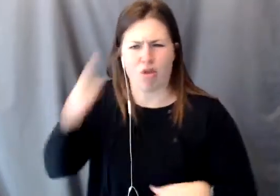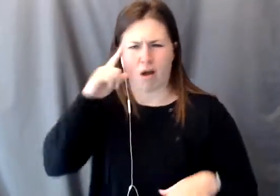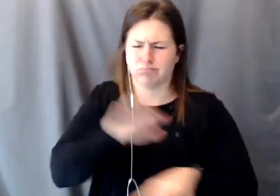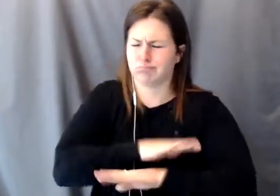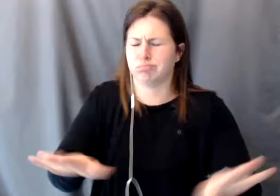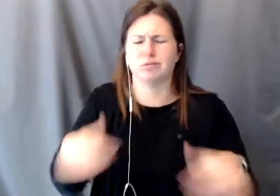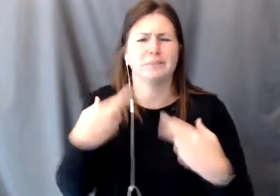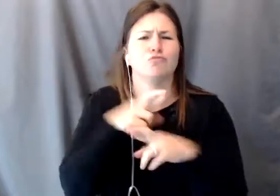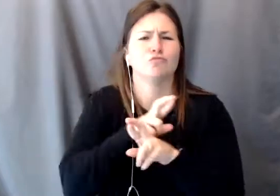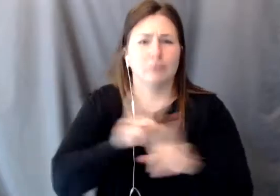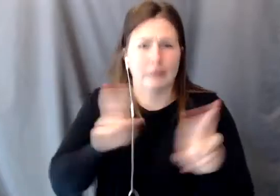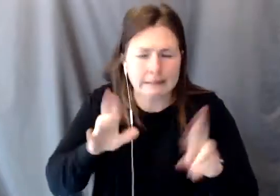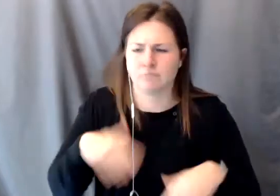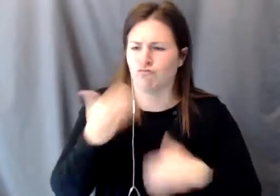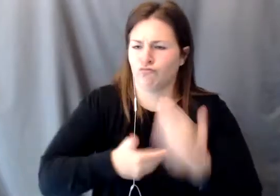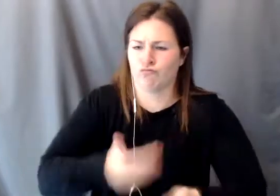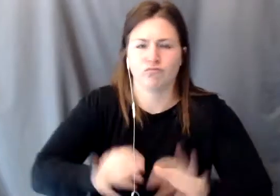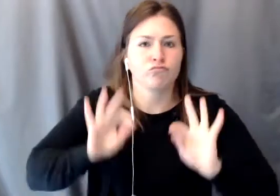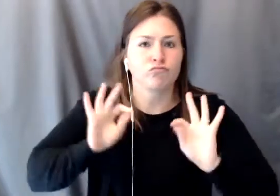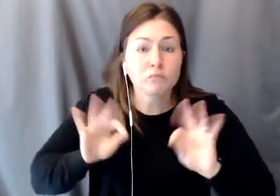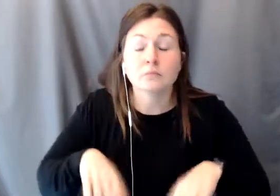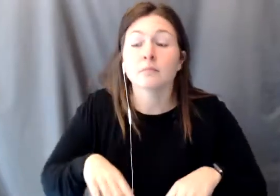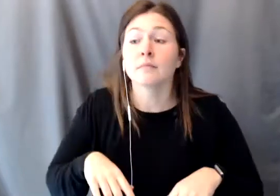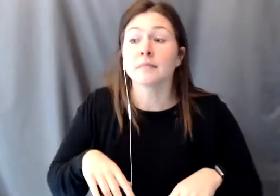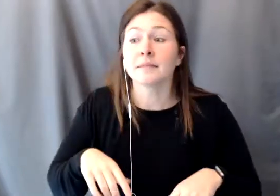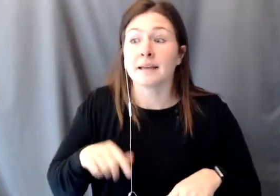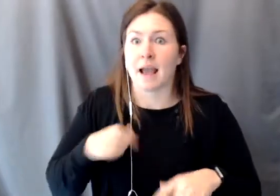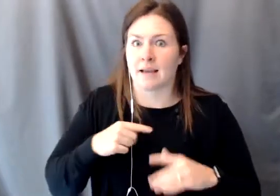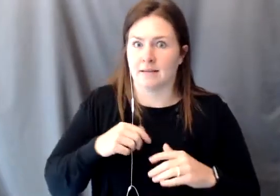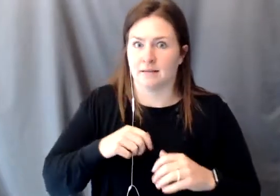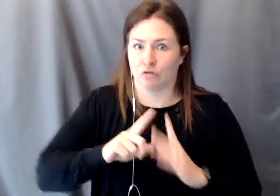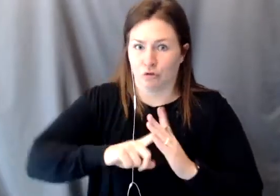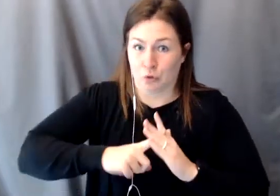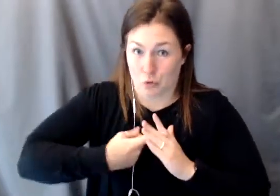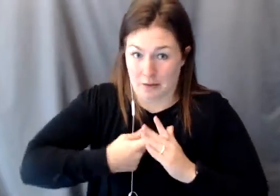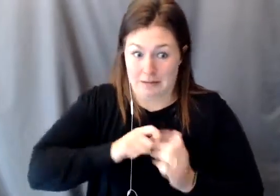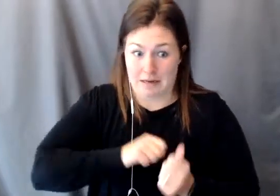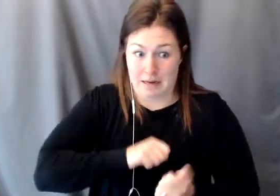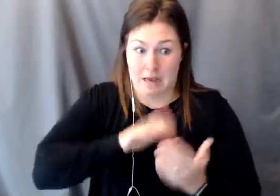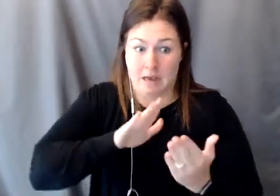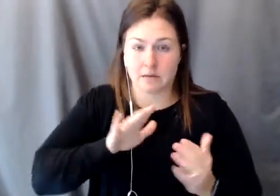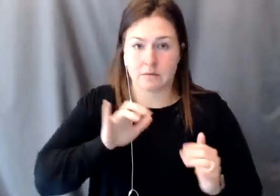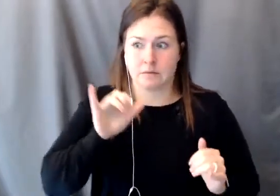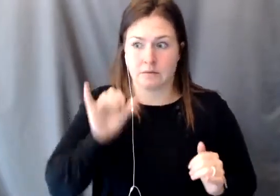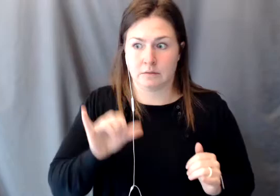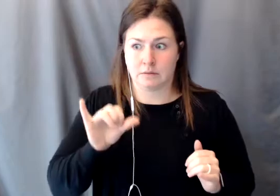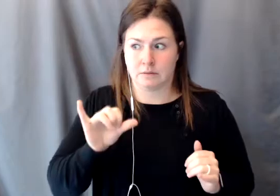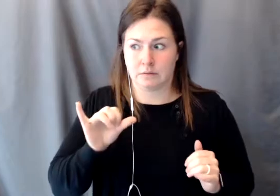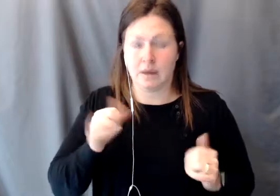was good to go. And what I started to realize when I started doing that is that I had this laundry list of all the things that I did, but